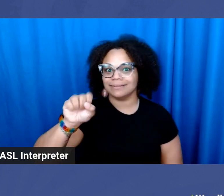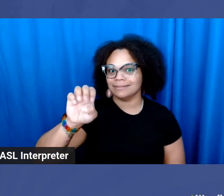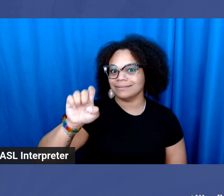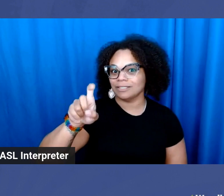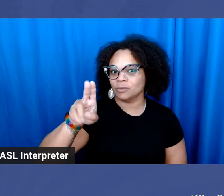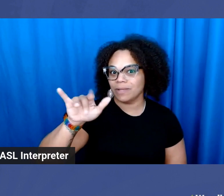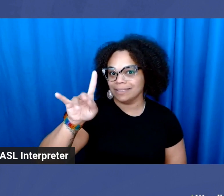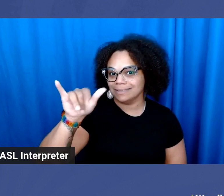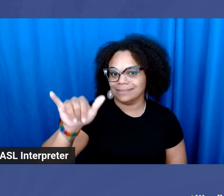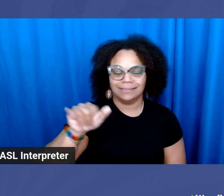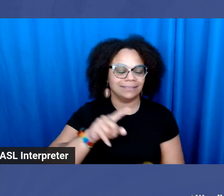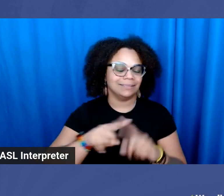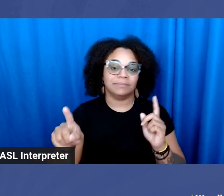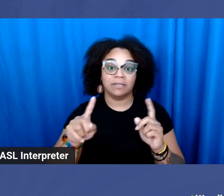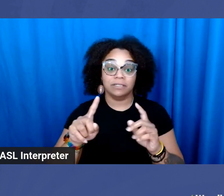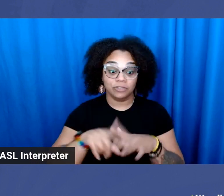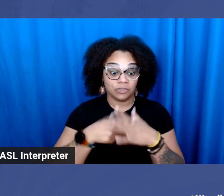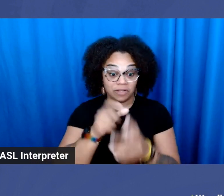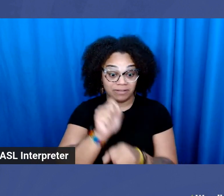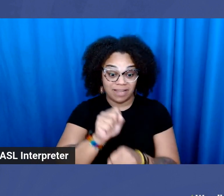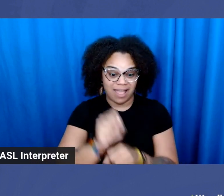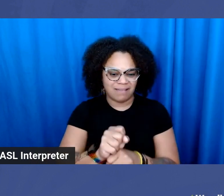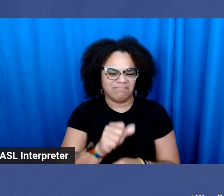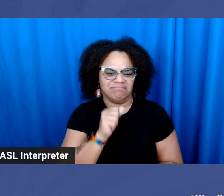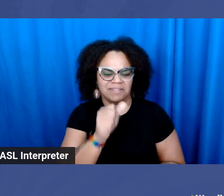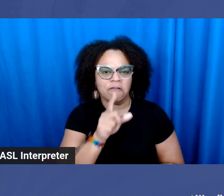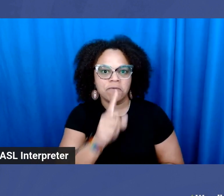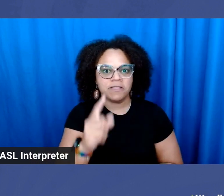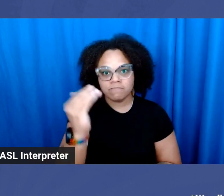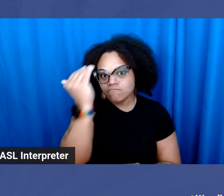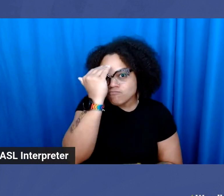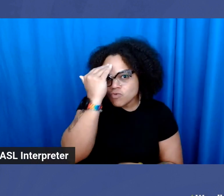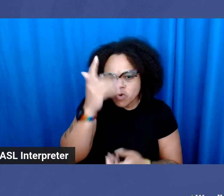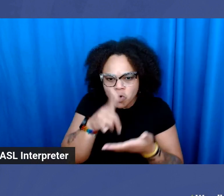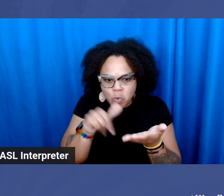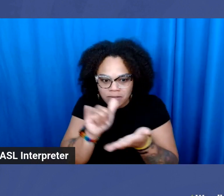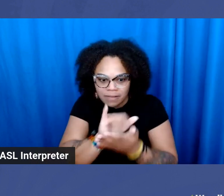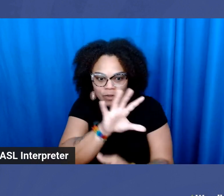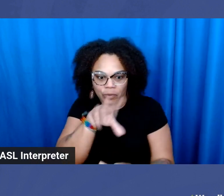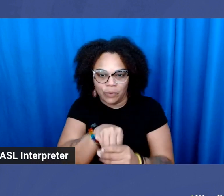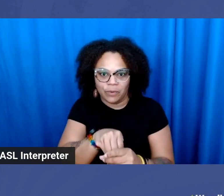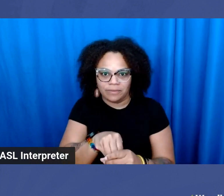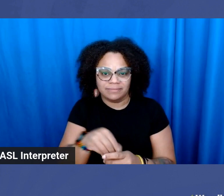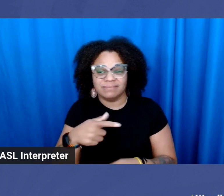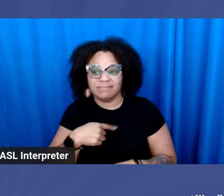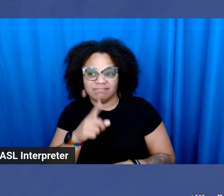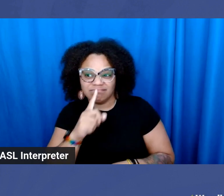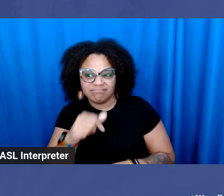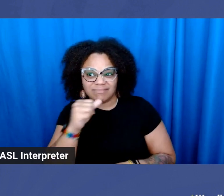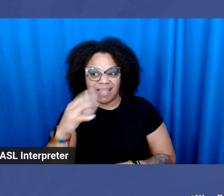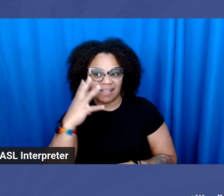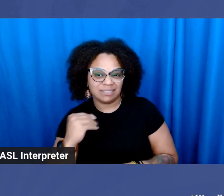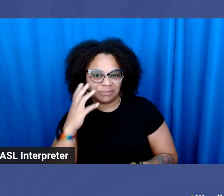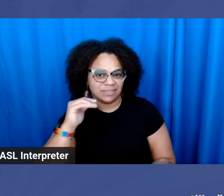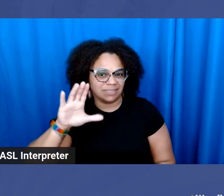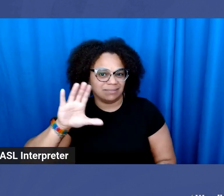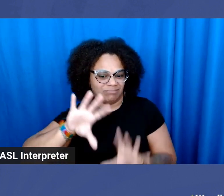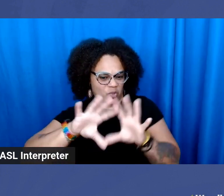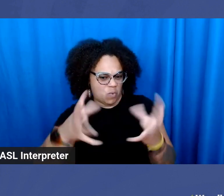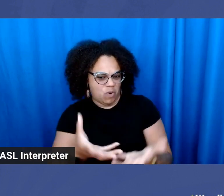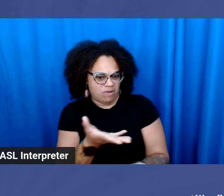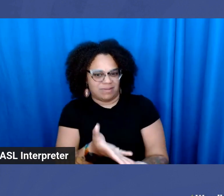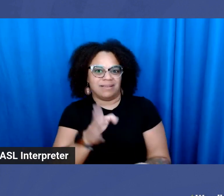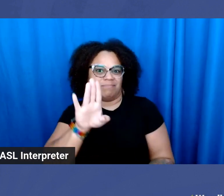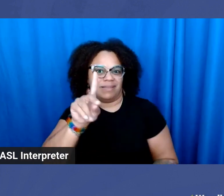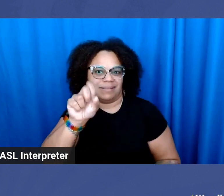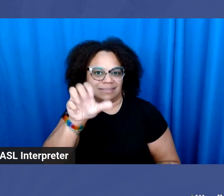she started. I really wasn't experienced with the world of BDSM, and so going into it, I was expecting to